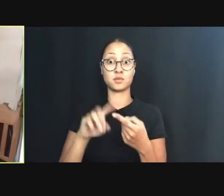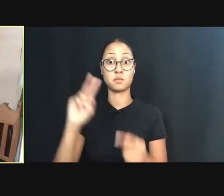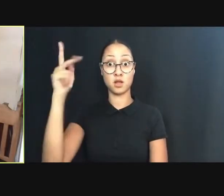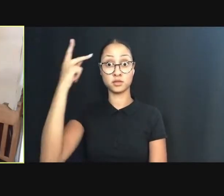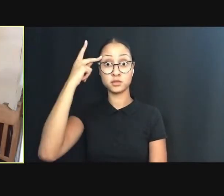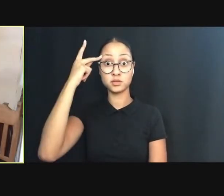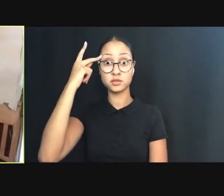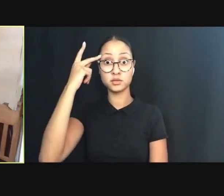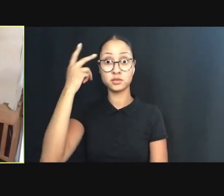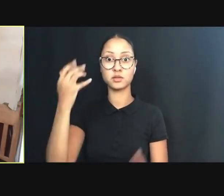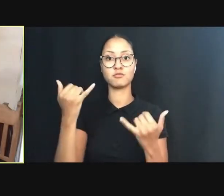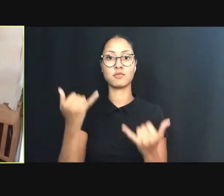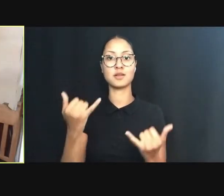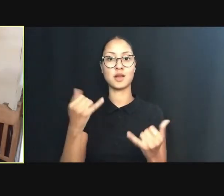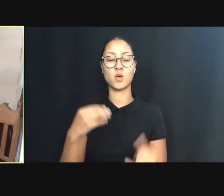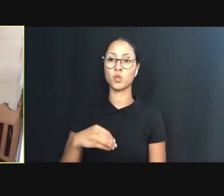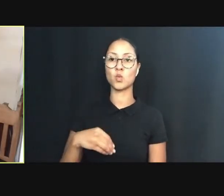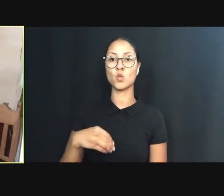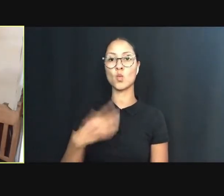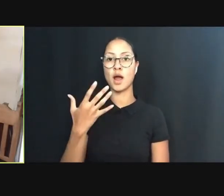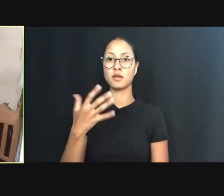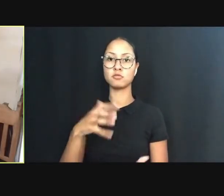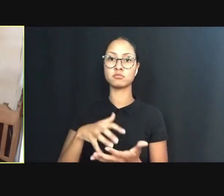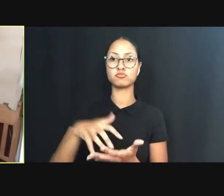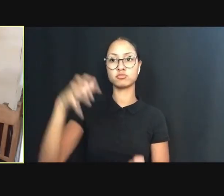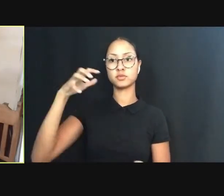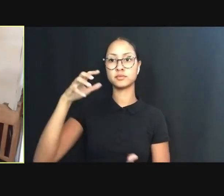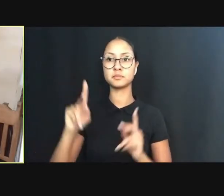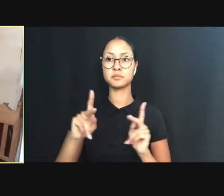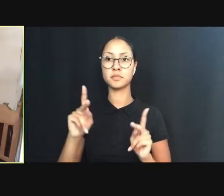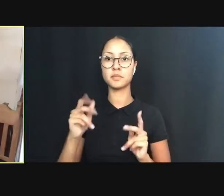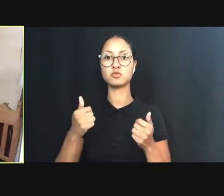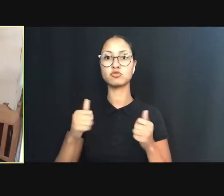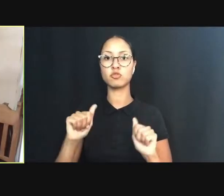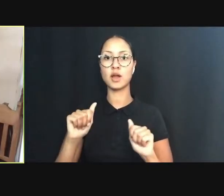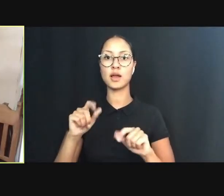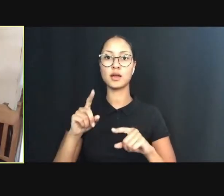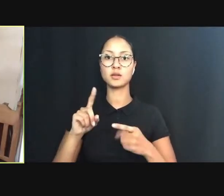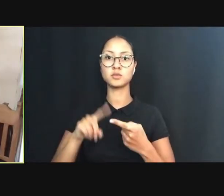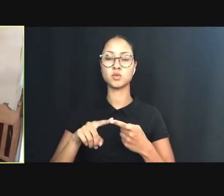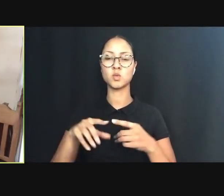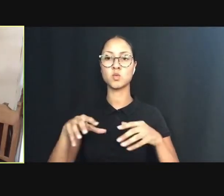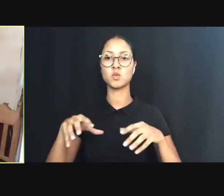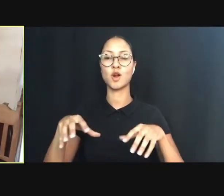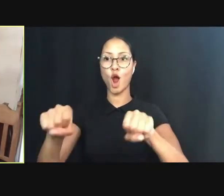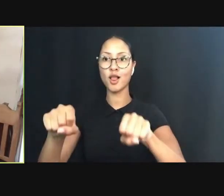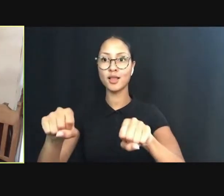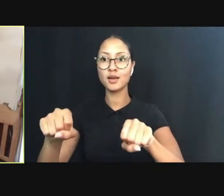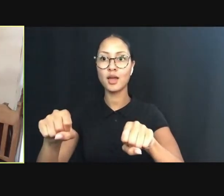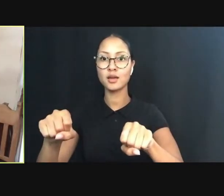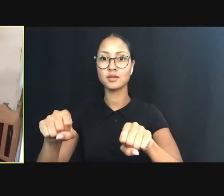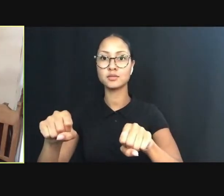trying to find their ways to colonize yet another part of our universe,